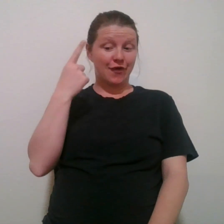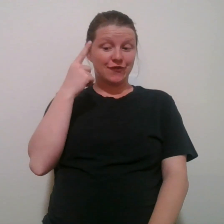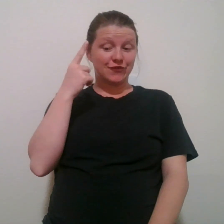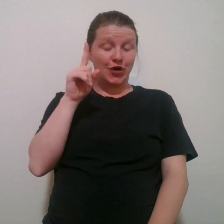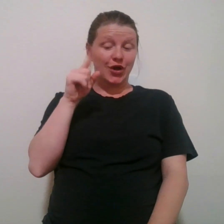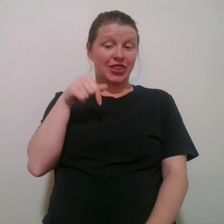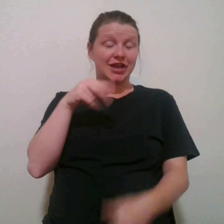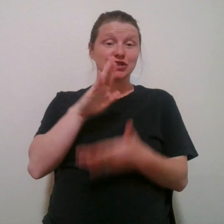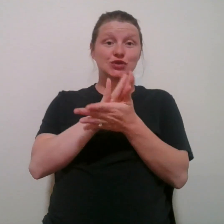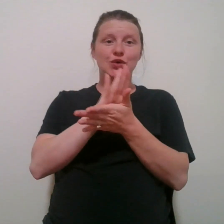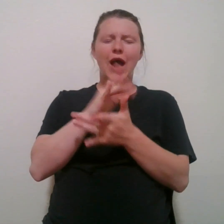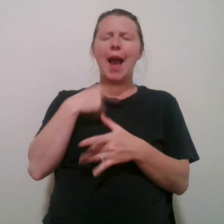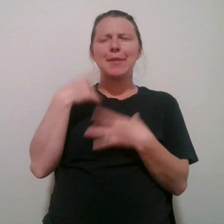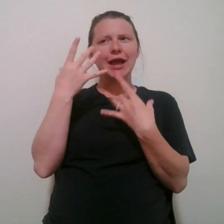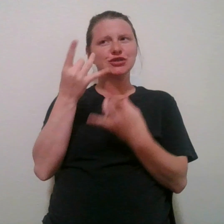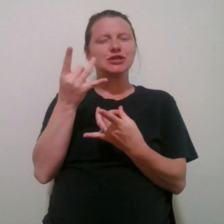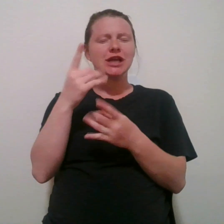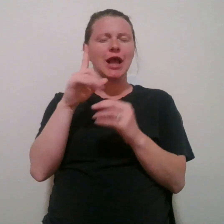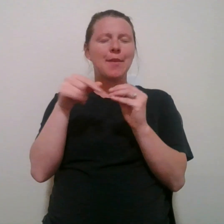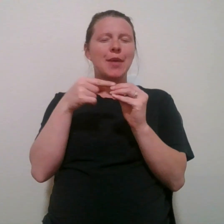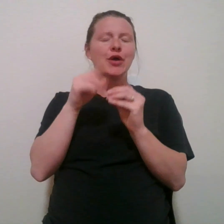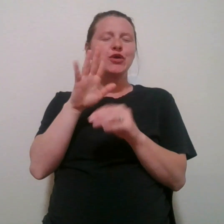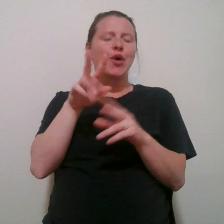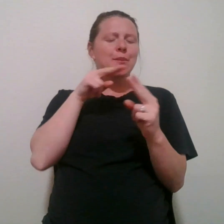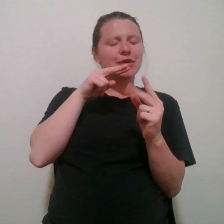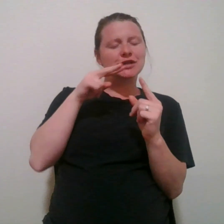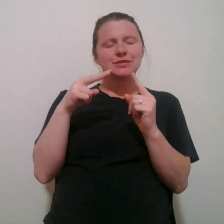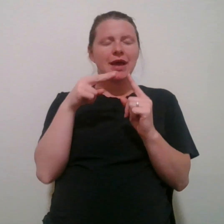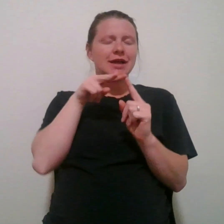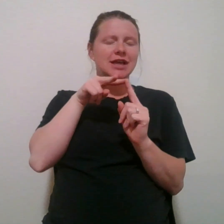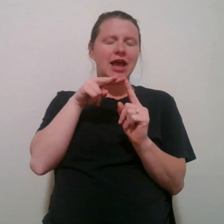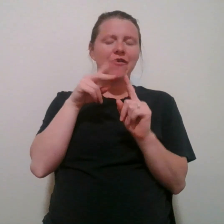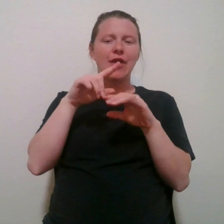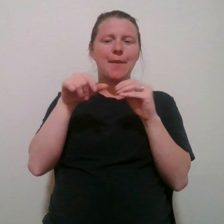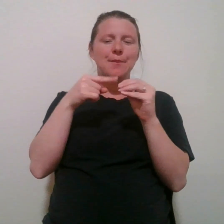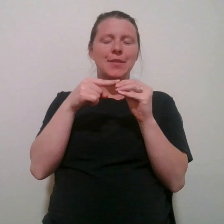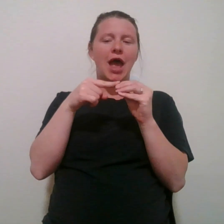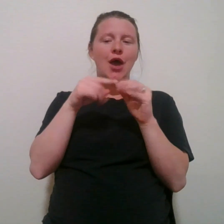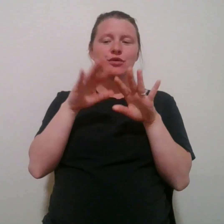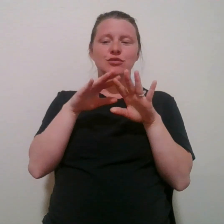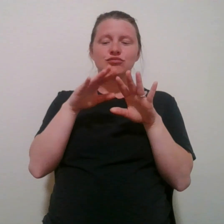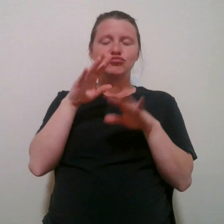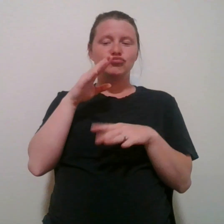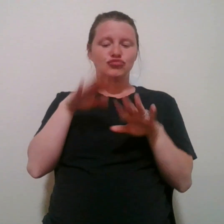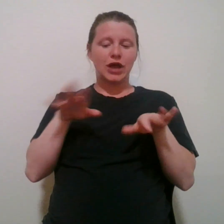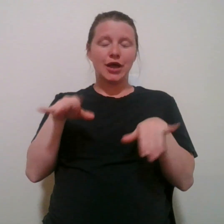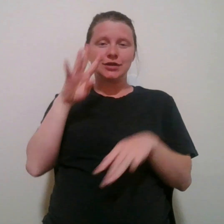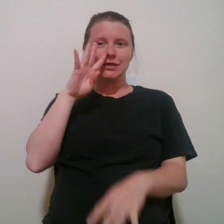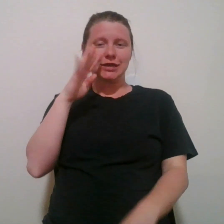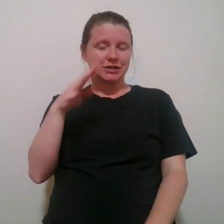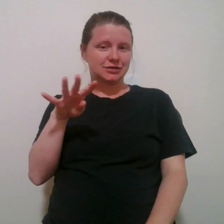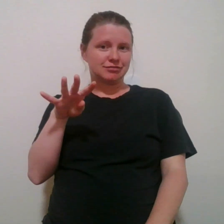perspective on child abuse and neglect. I see in your resume here that you took a course in college on this